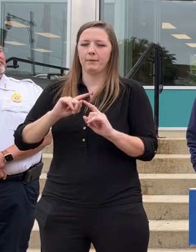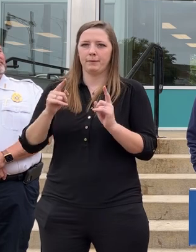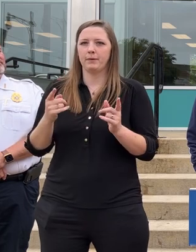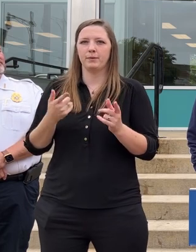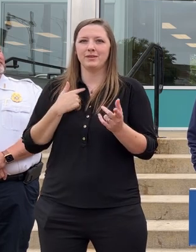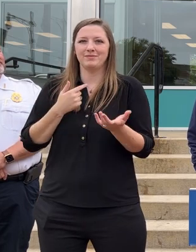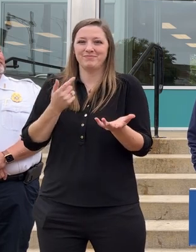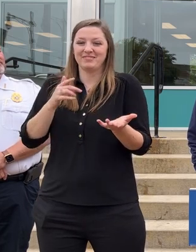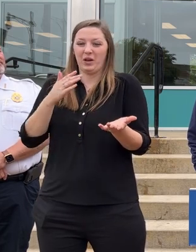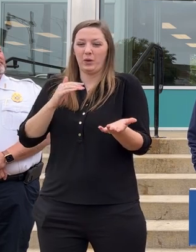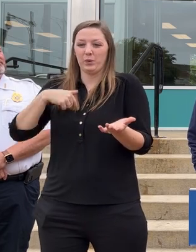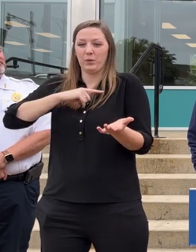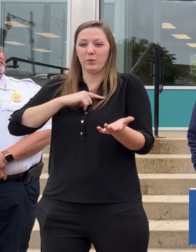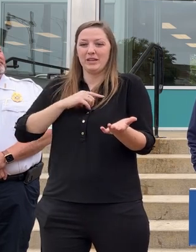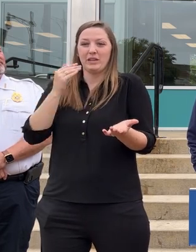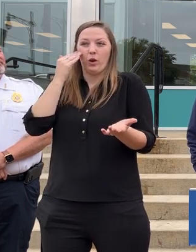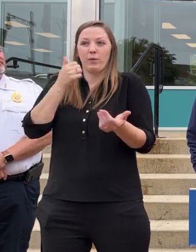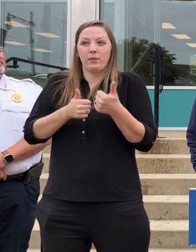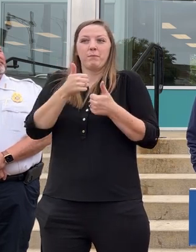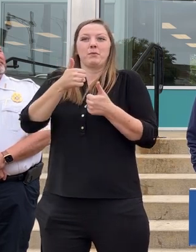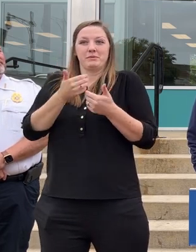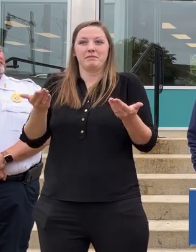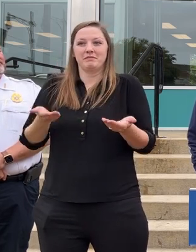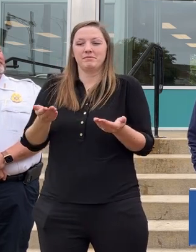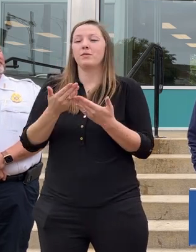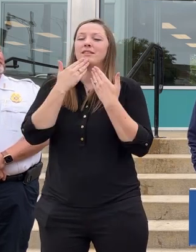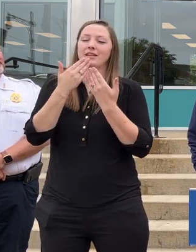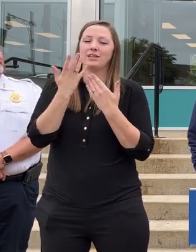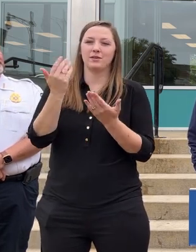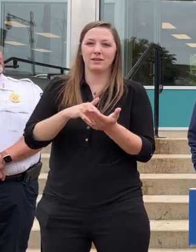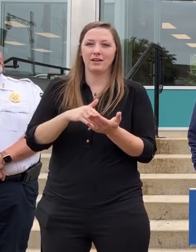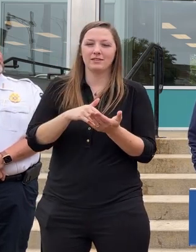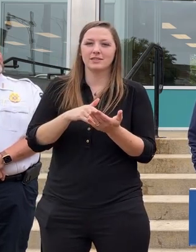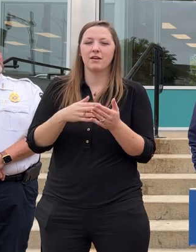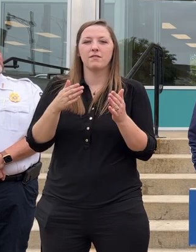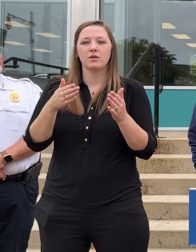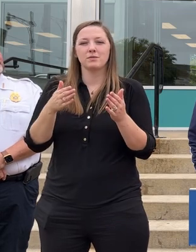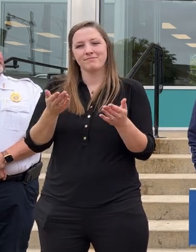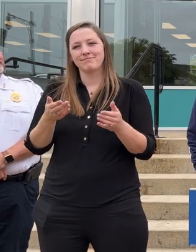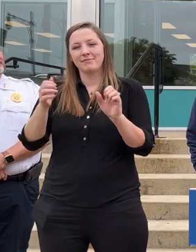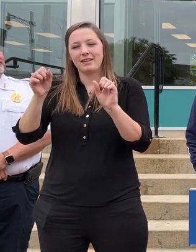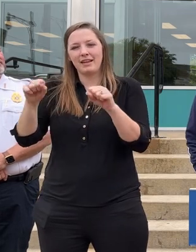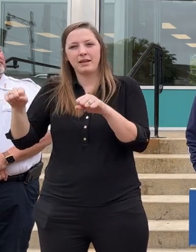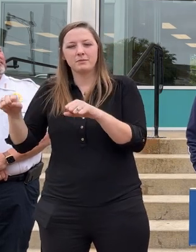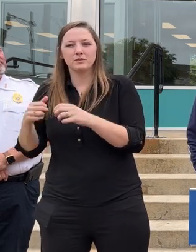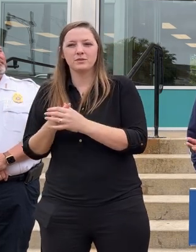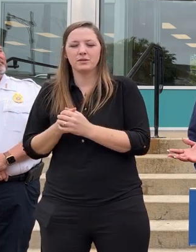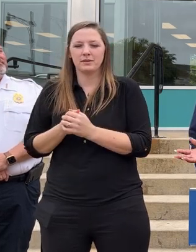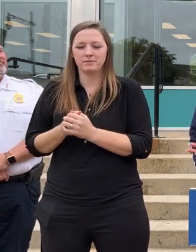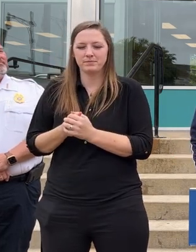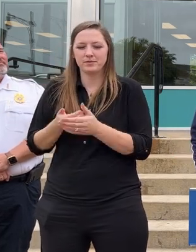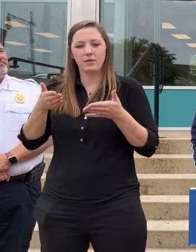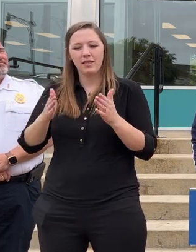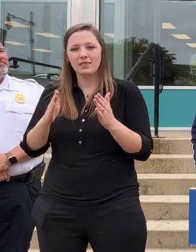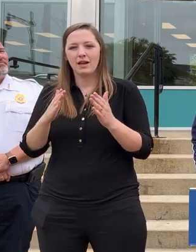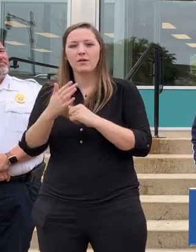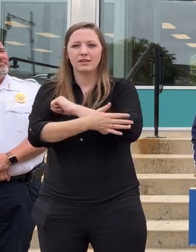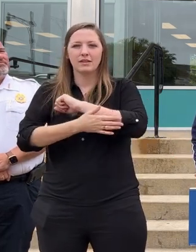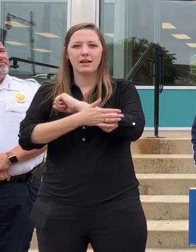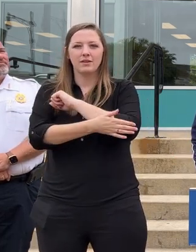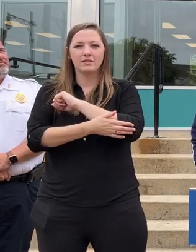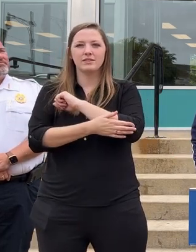residents in this country who know it the most. So thank you again for being able to allow the county